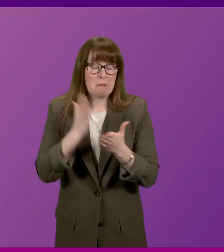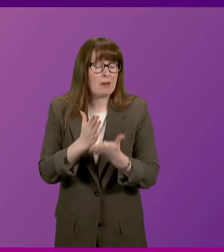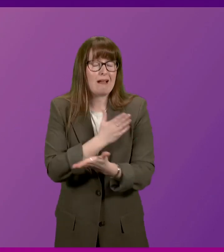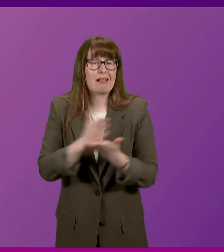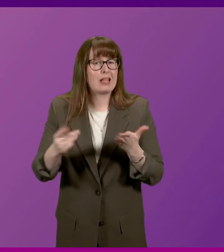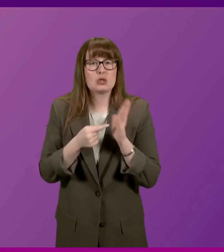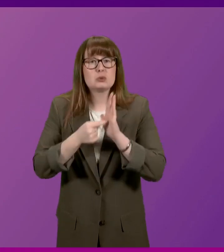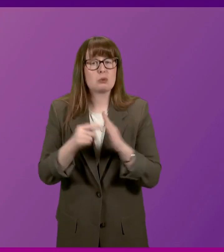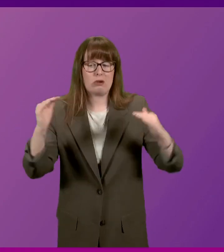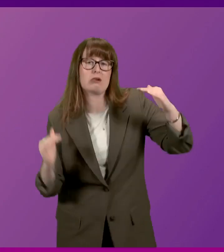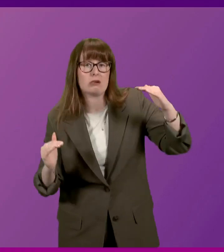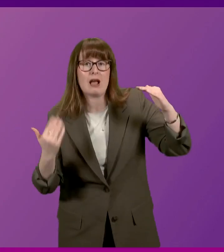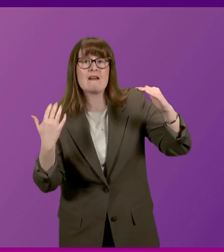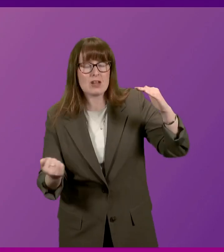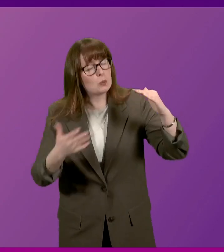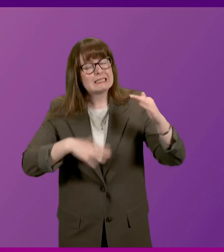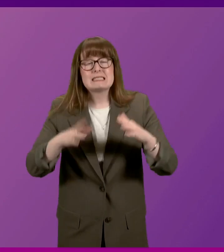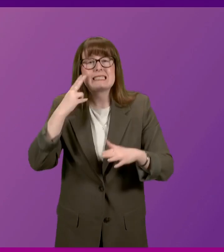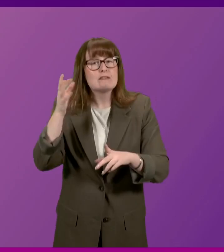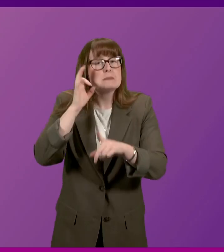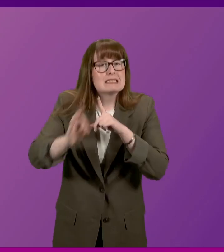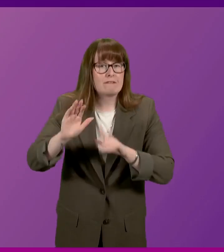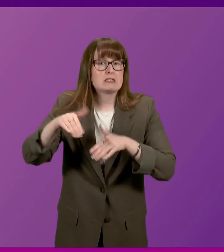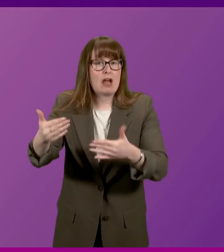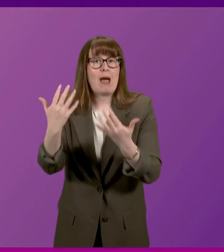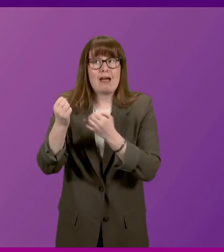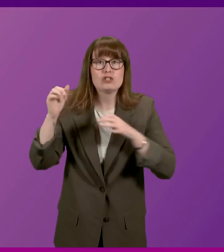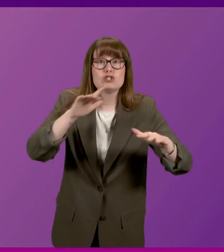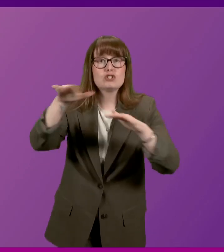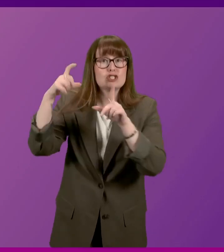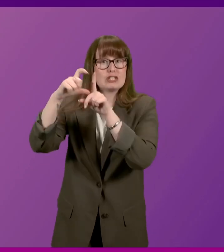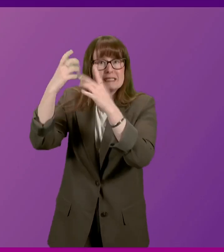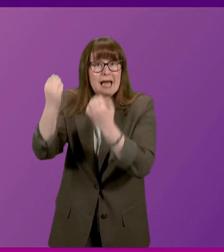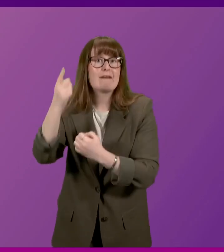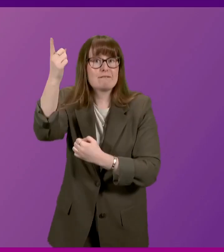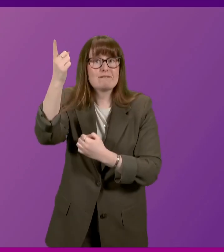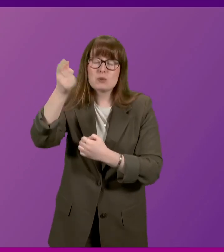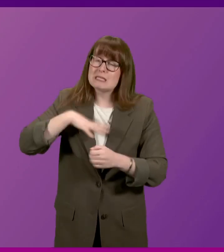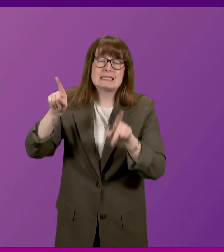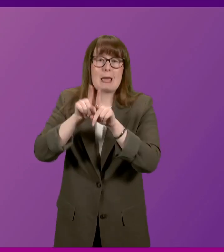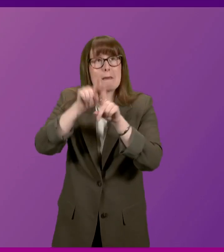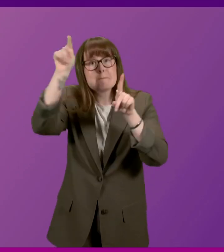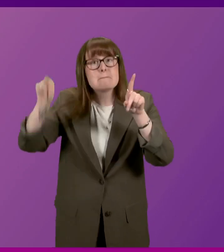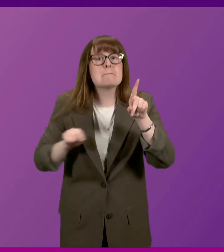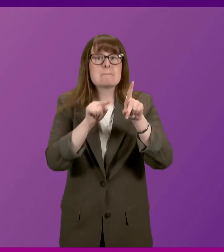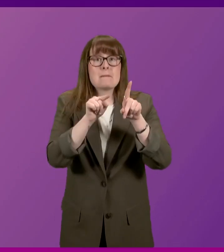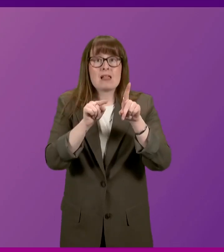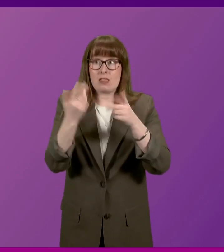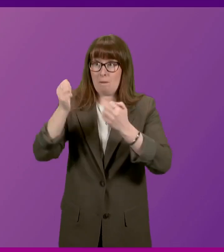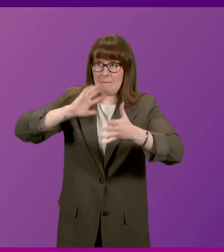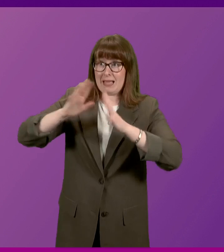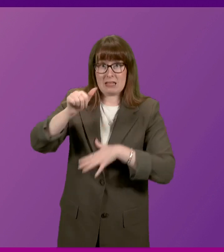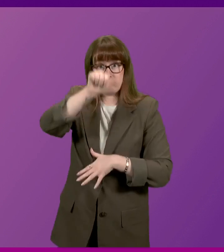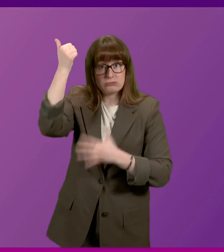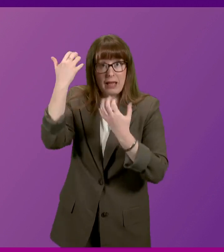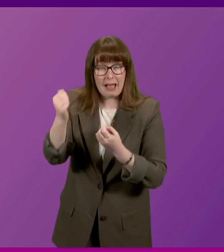the need for these kinds of deaf-specific services like we're seeing in Dundee and Tayside, so that has both the BSL